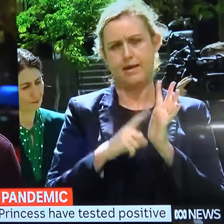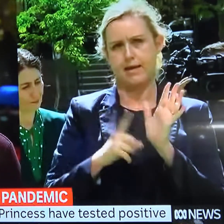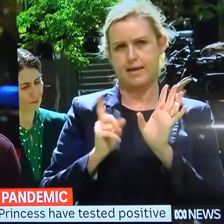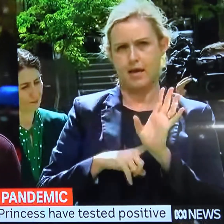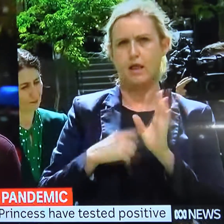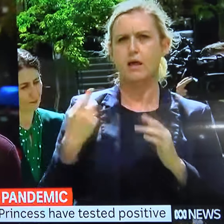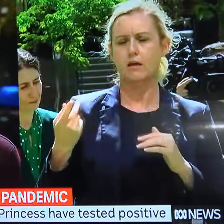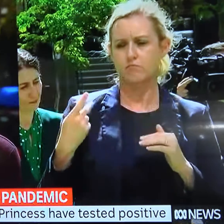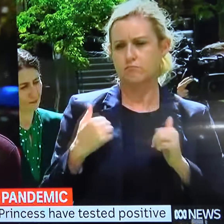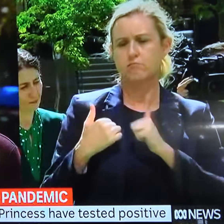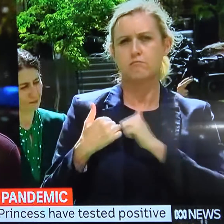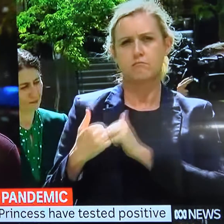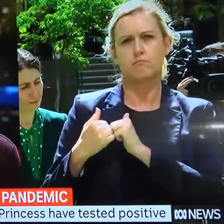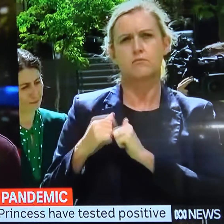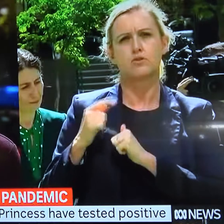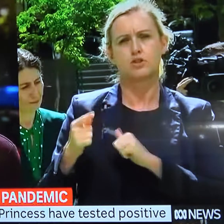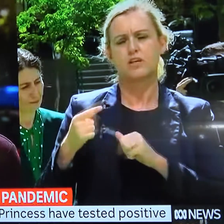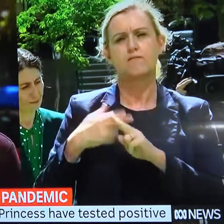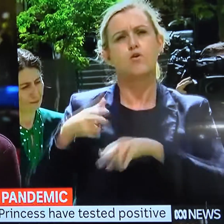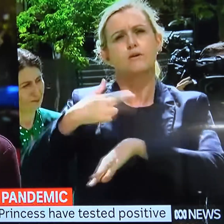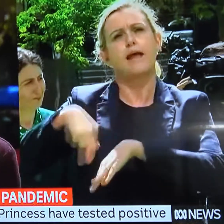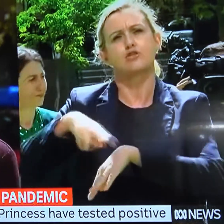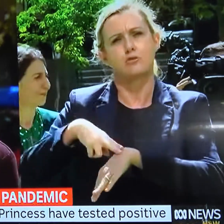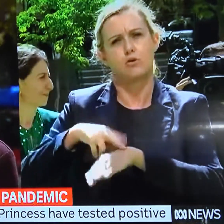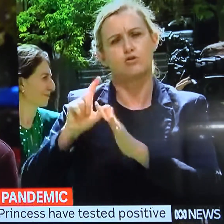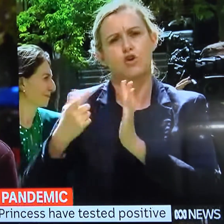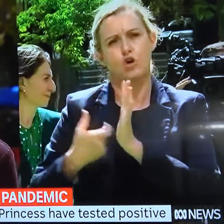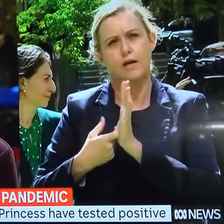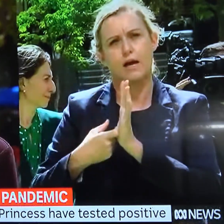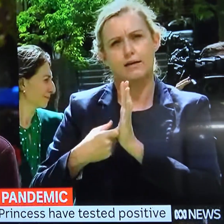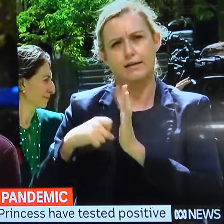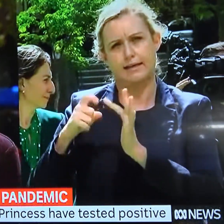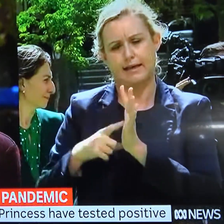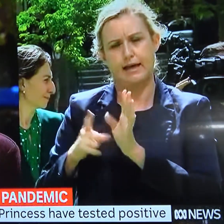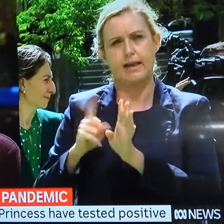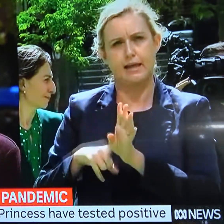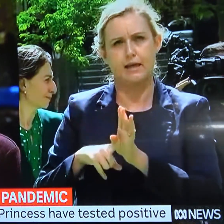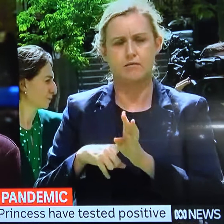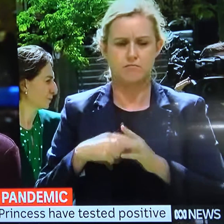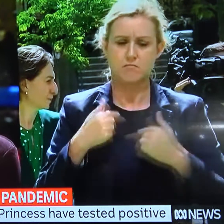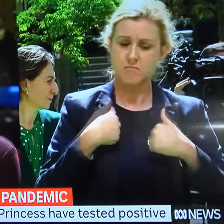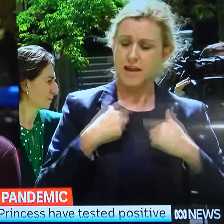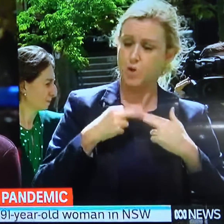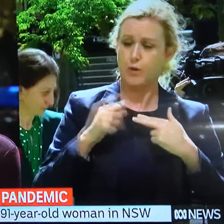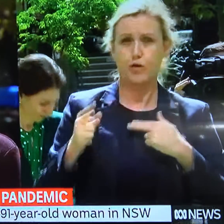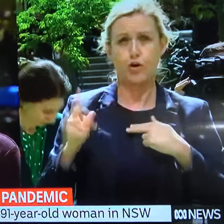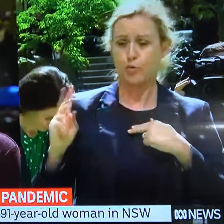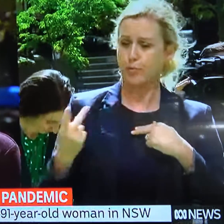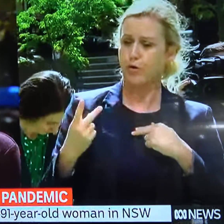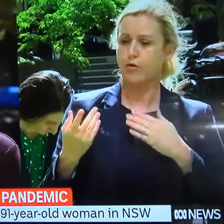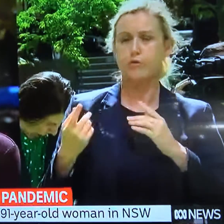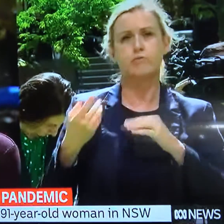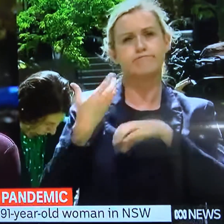Kelly's the Deputy Chief Medical Officer at the Commonwealth. There's actually a teleconference at the moment where we get together and discuss